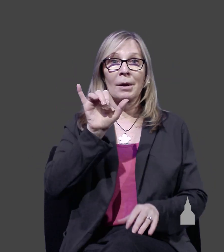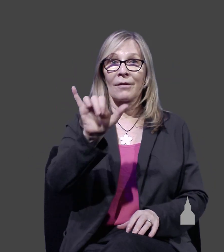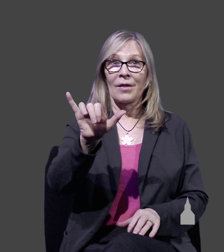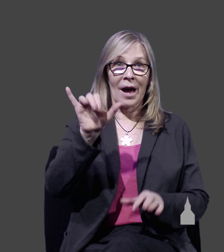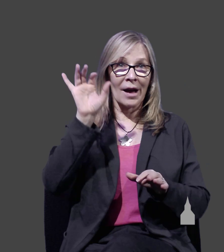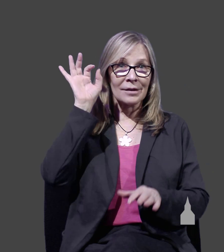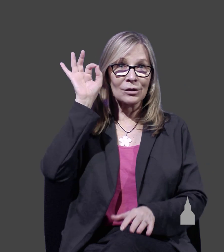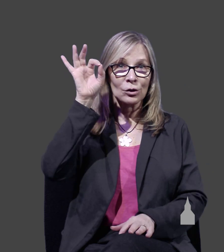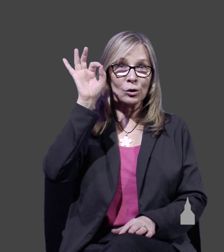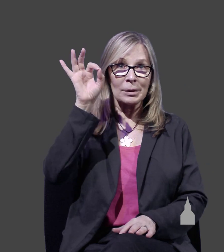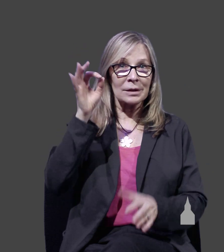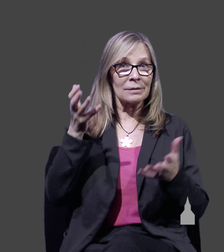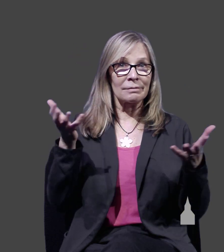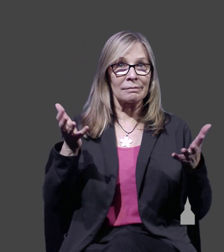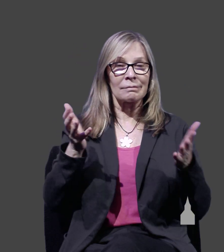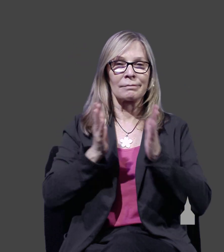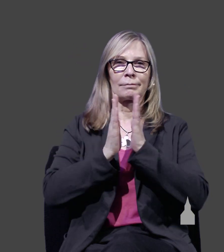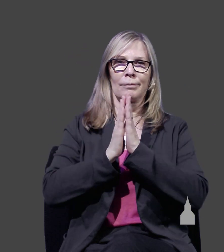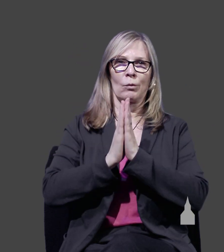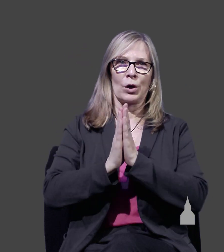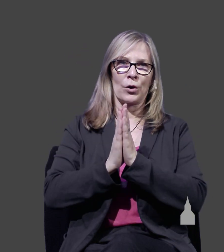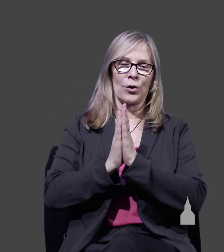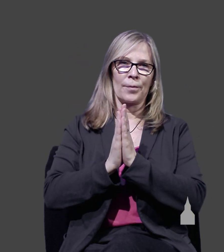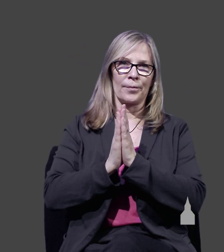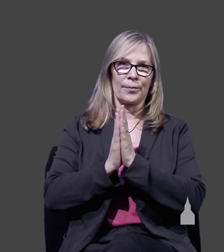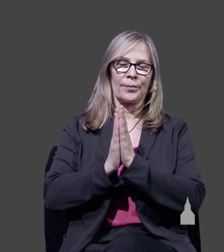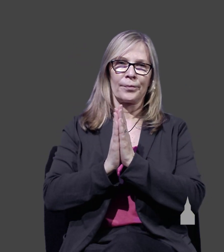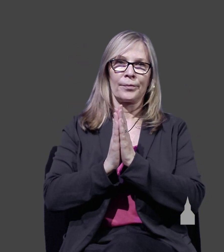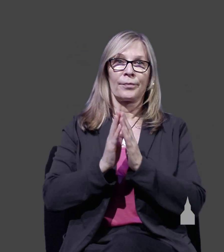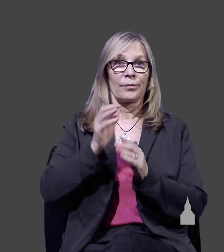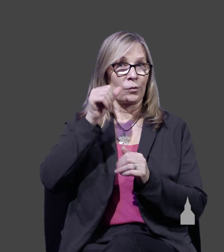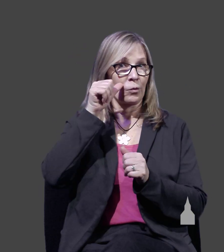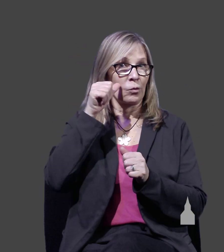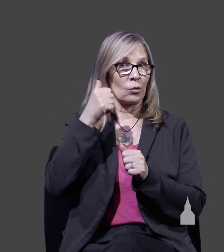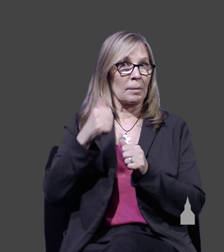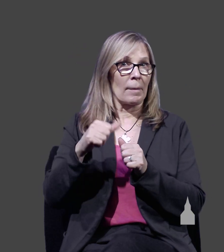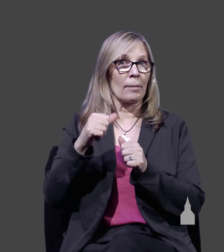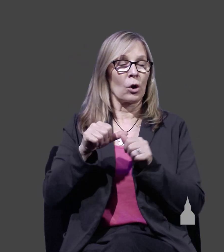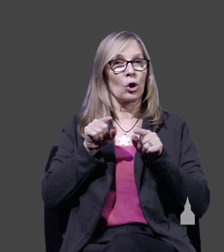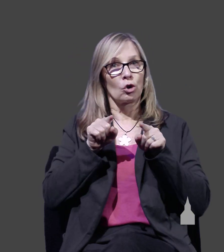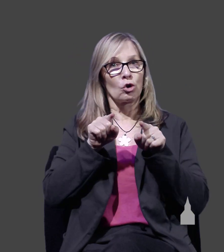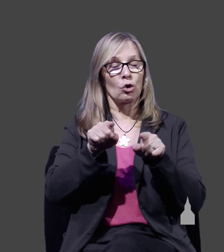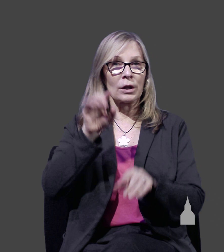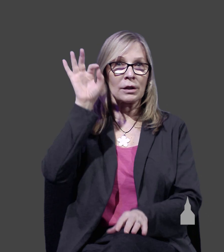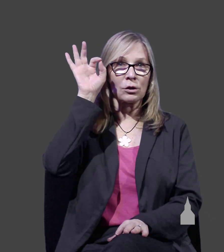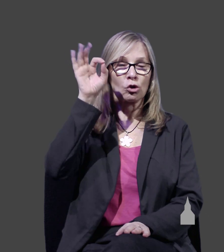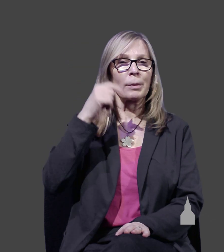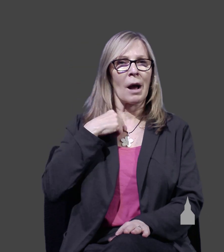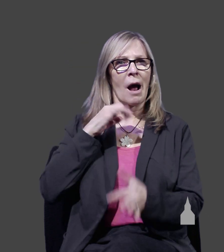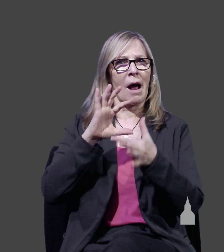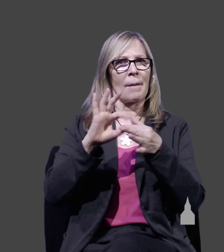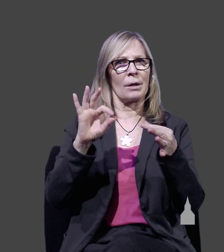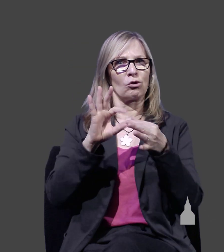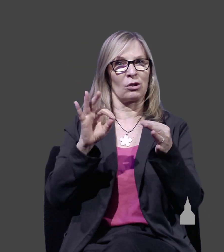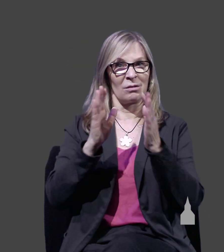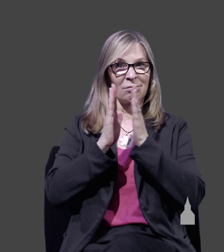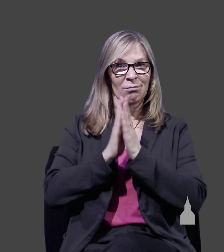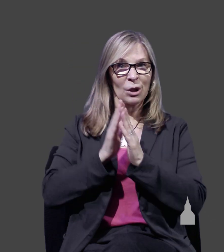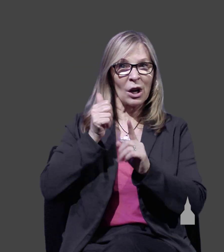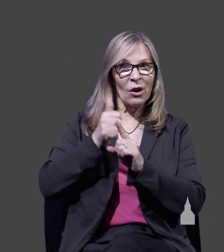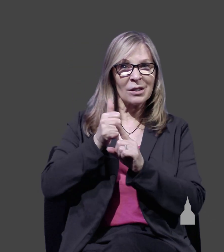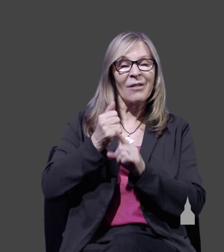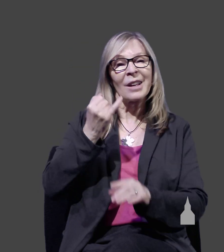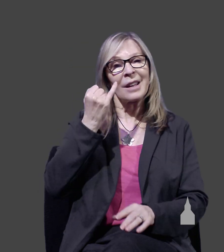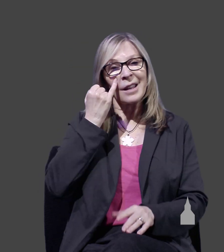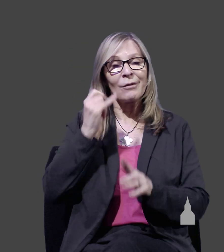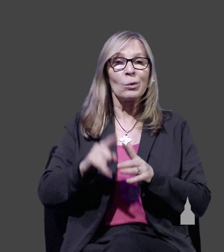sermon was prayer. And if you recall, in the course of the sermon, I mentioned that prayer is one of those things that if you